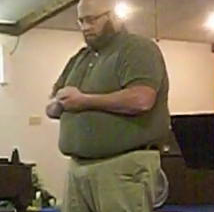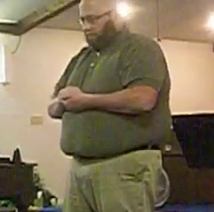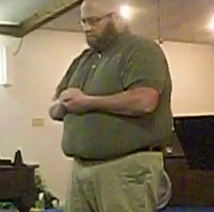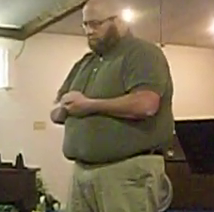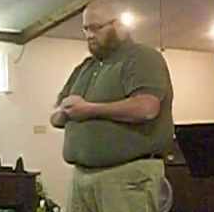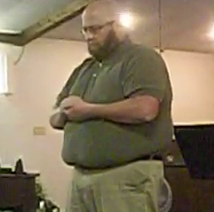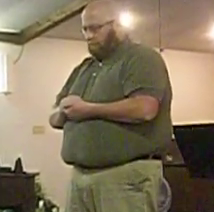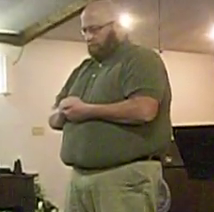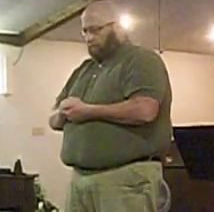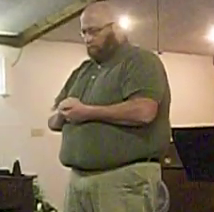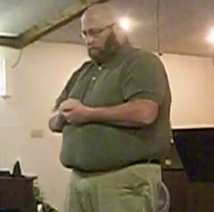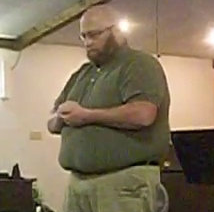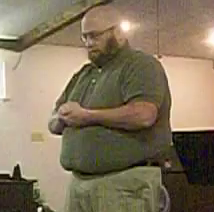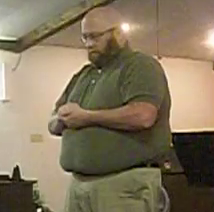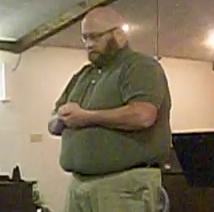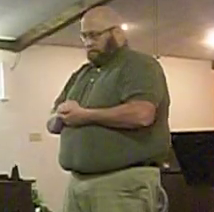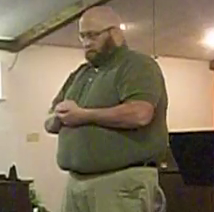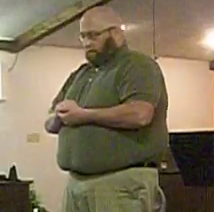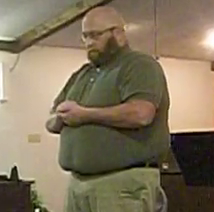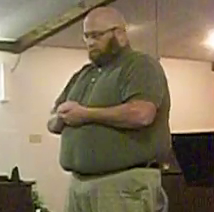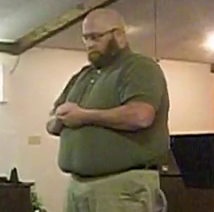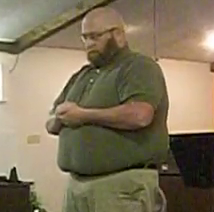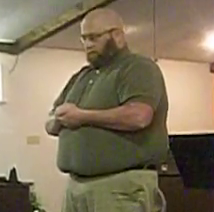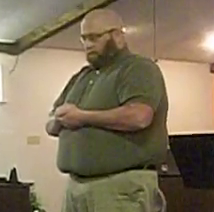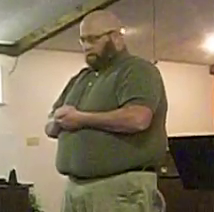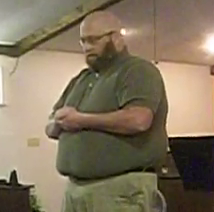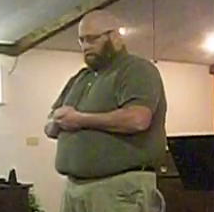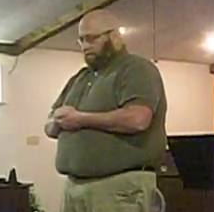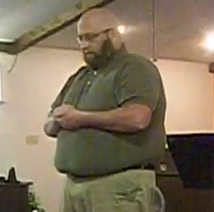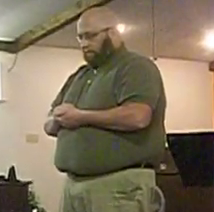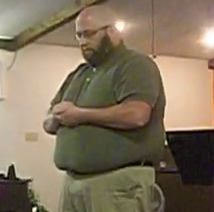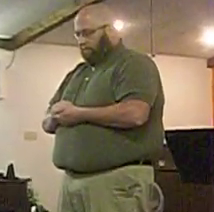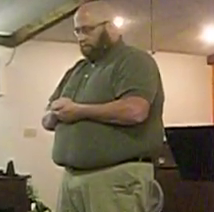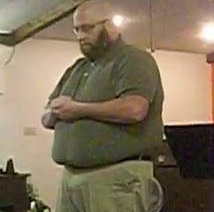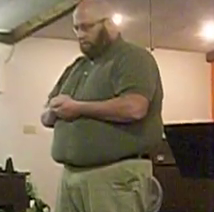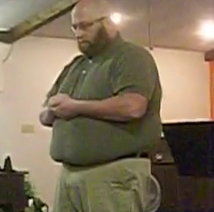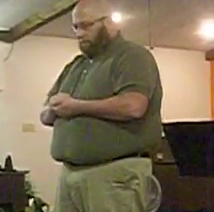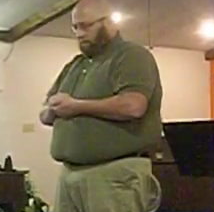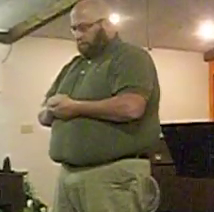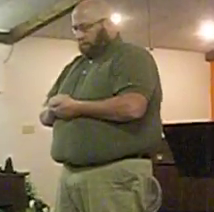he gate... Right? Thank you.